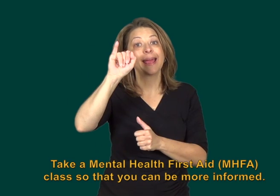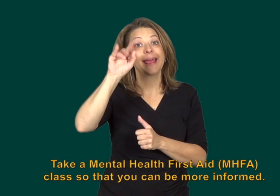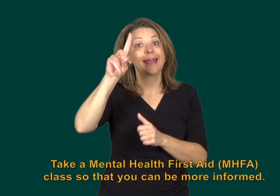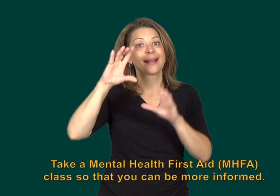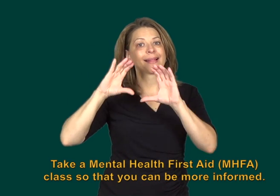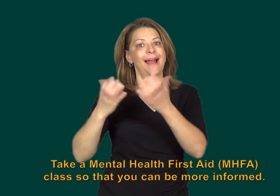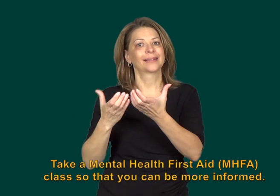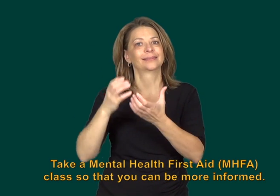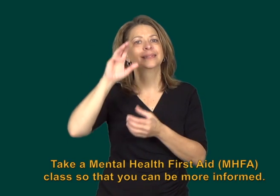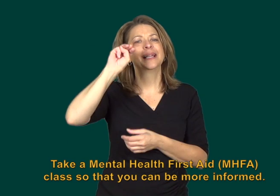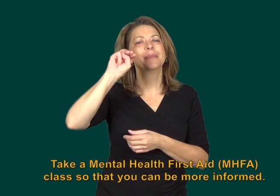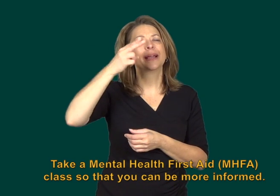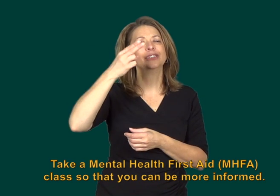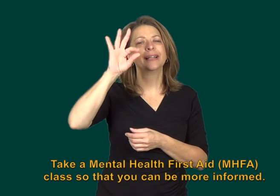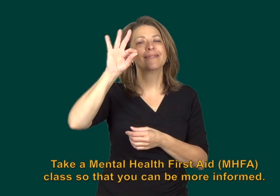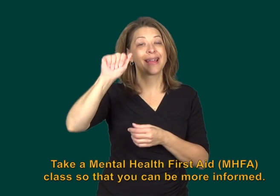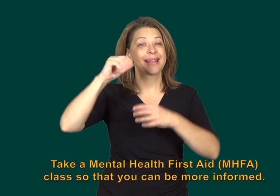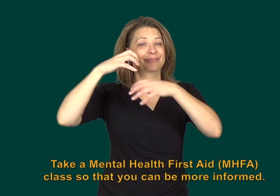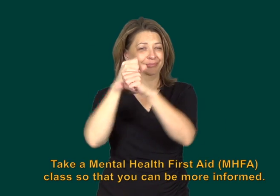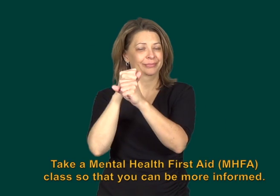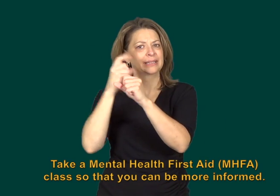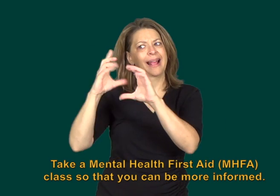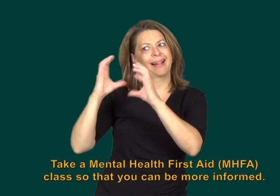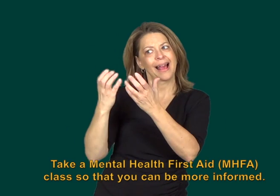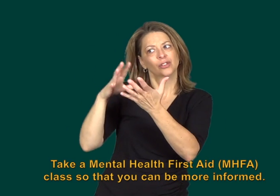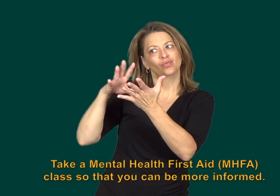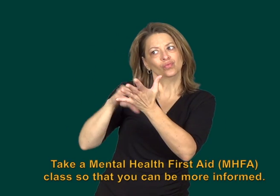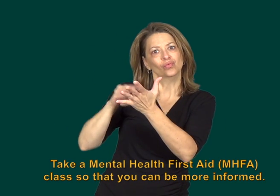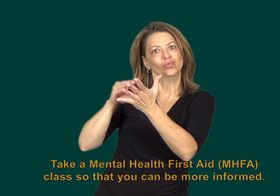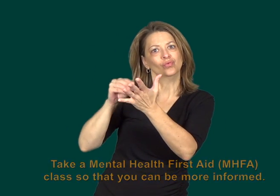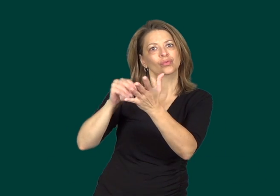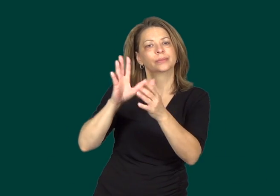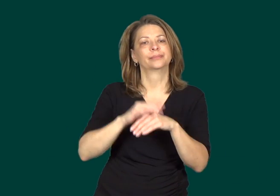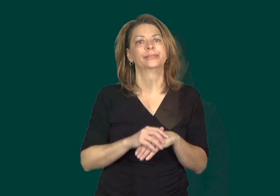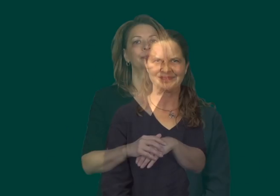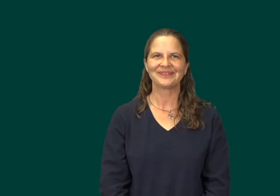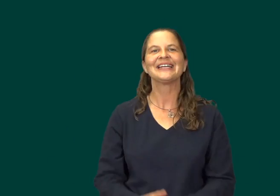aid class so you can be more informed.